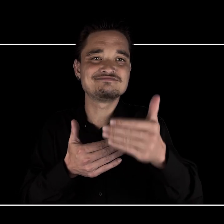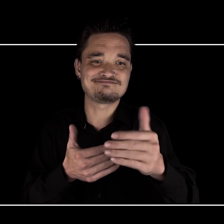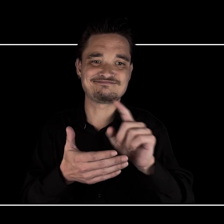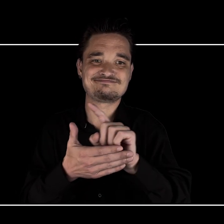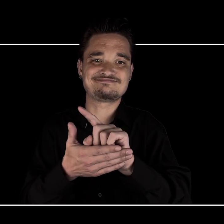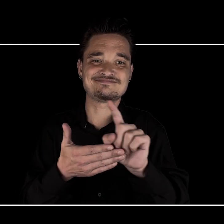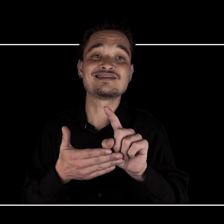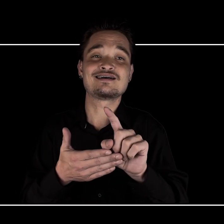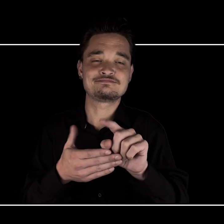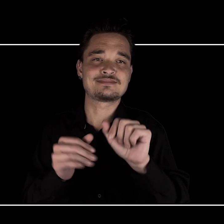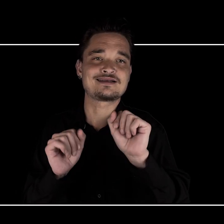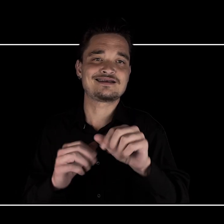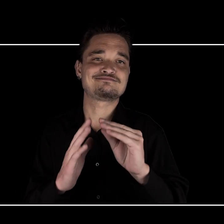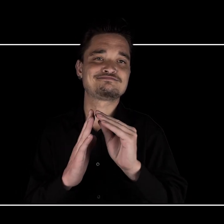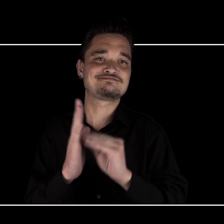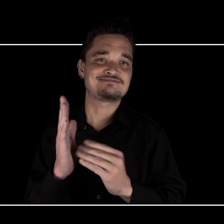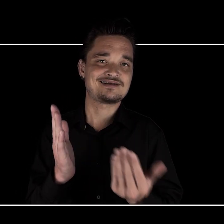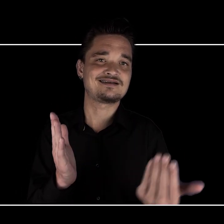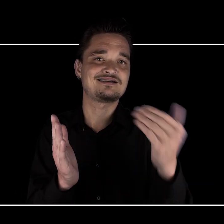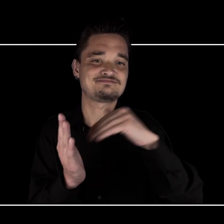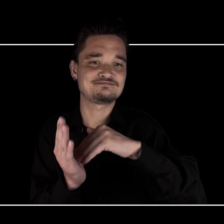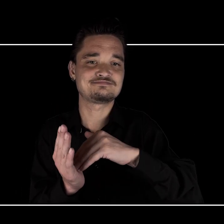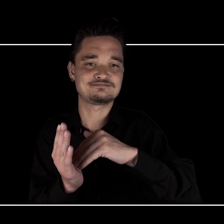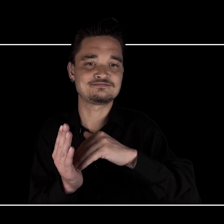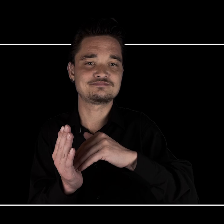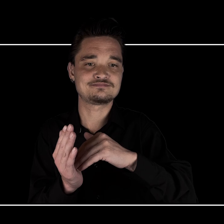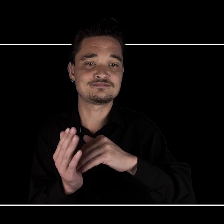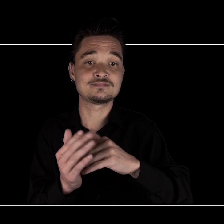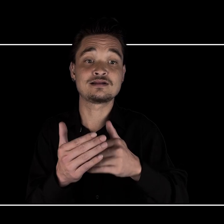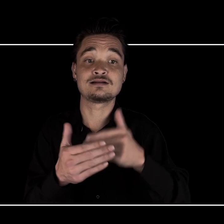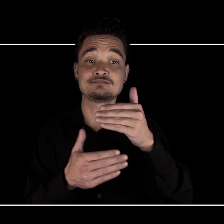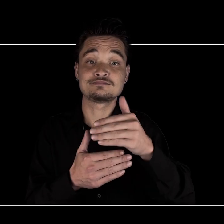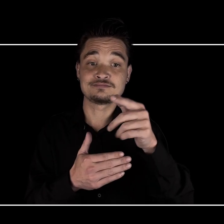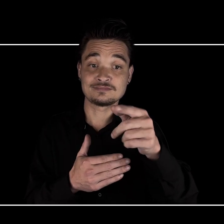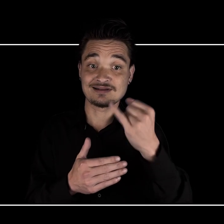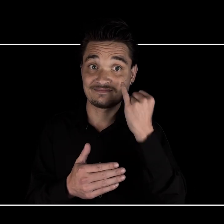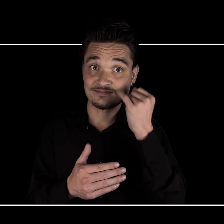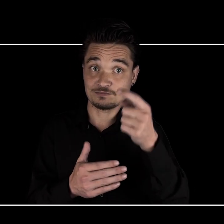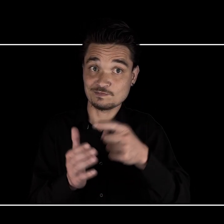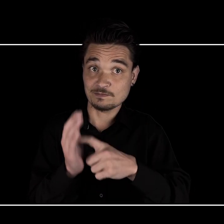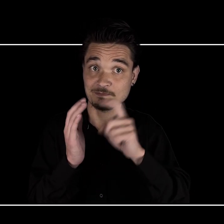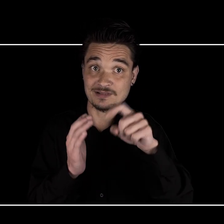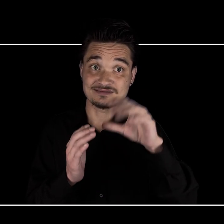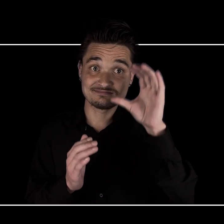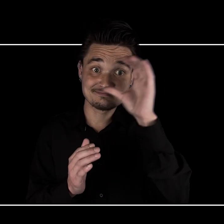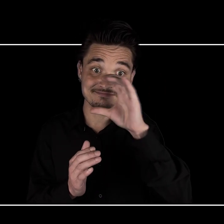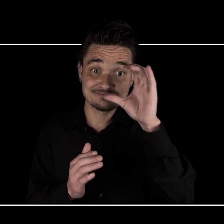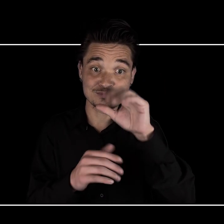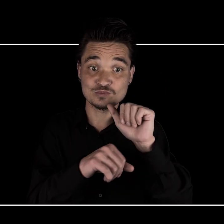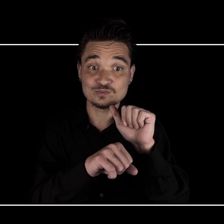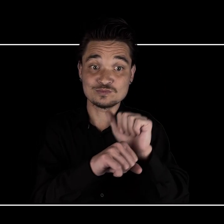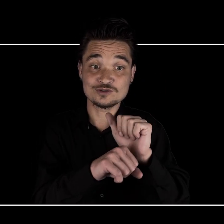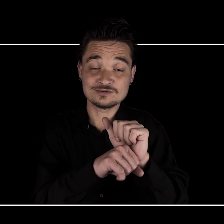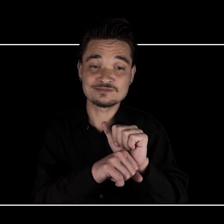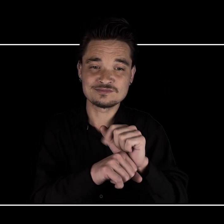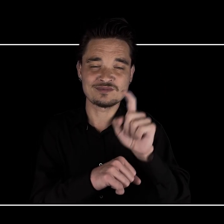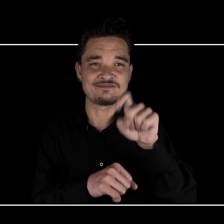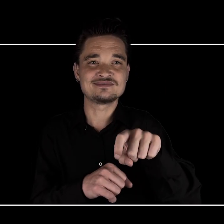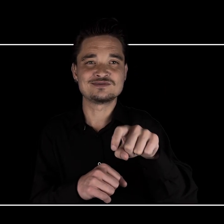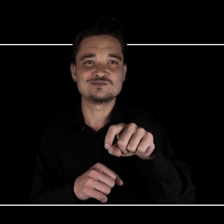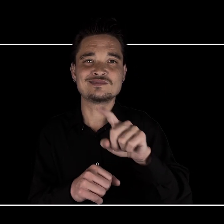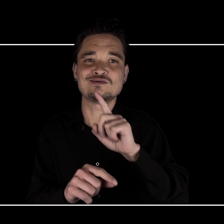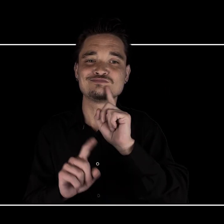claim period begins. Next, if you are required to perform a work search, you will need to answer a